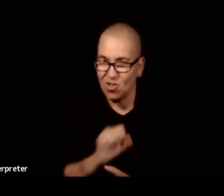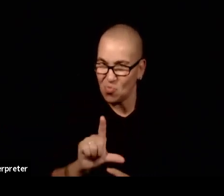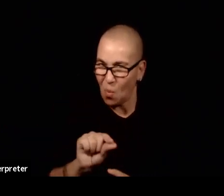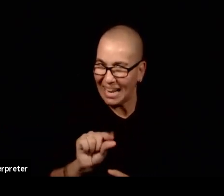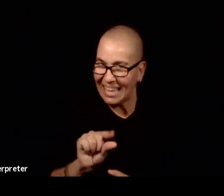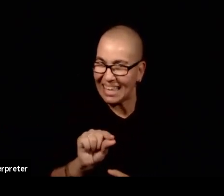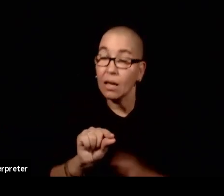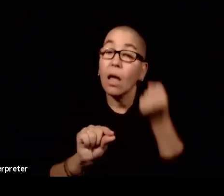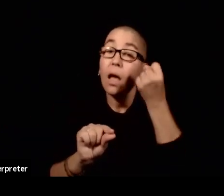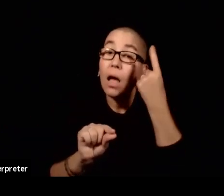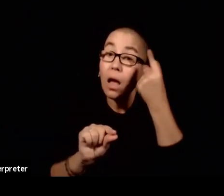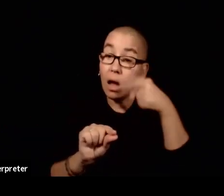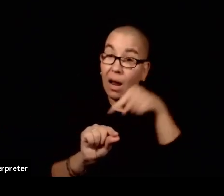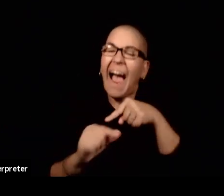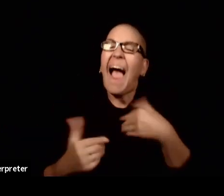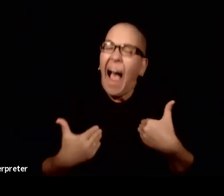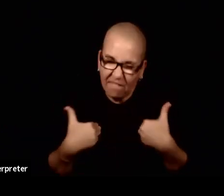their 90s.